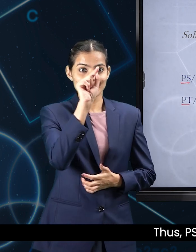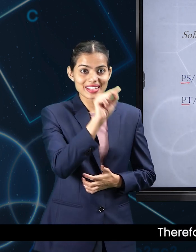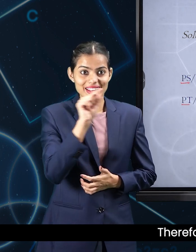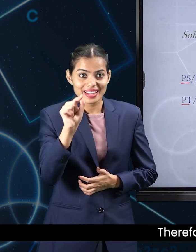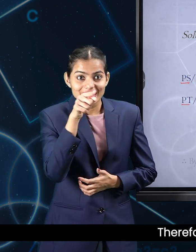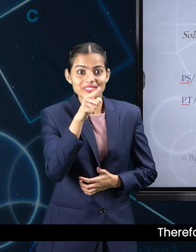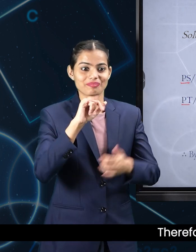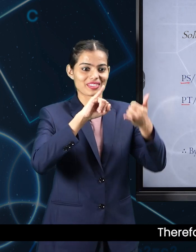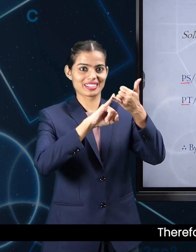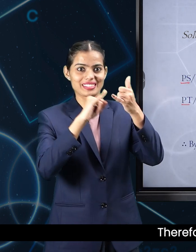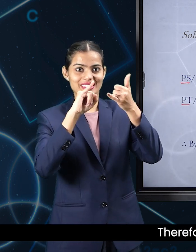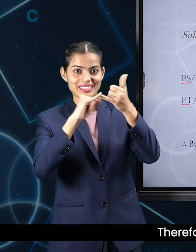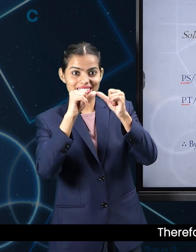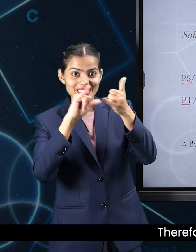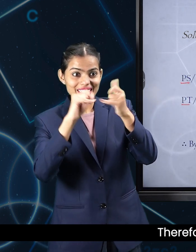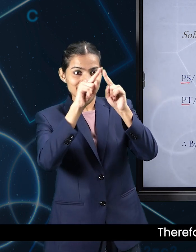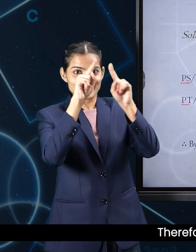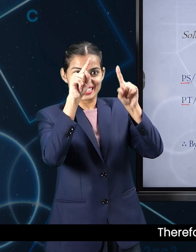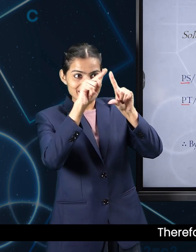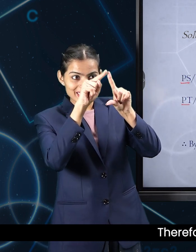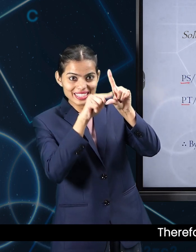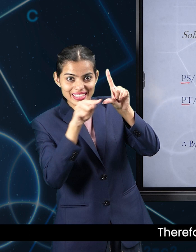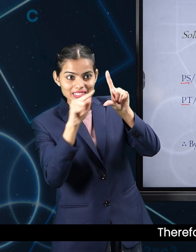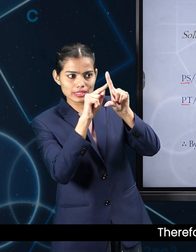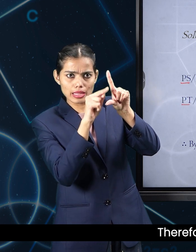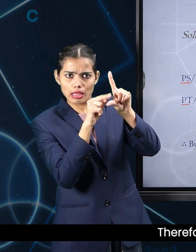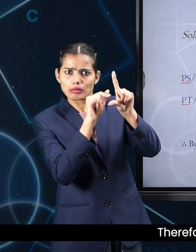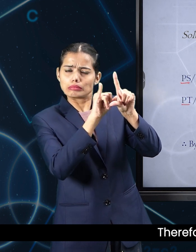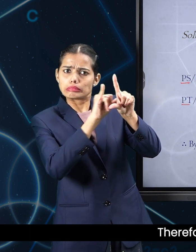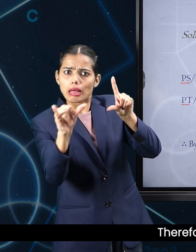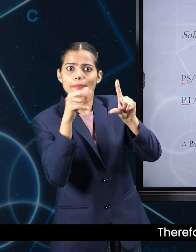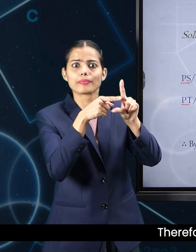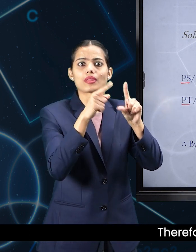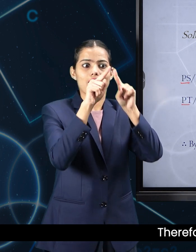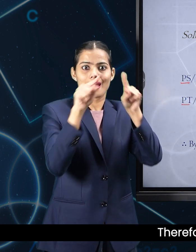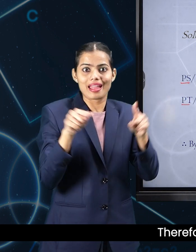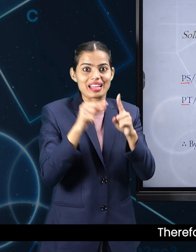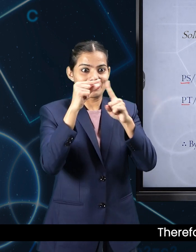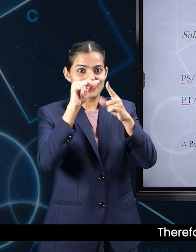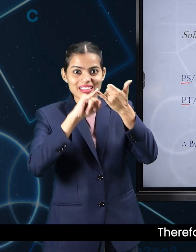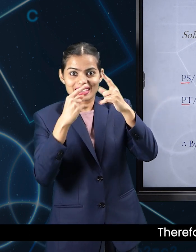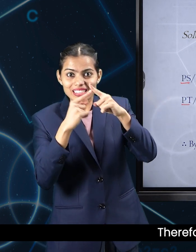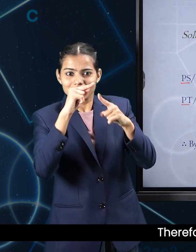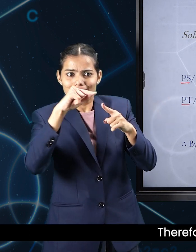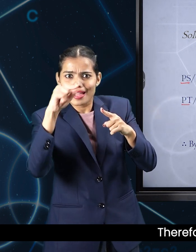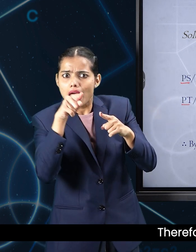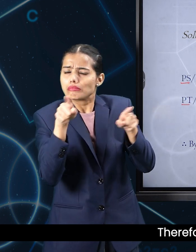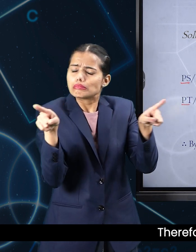Therefore, by side angle side similarity, triangle P s t similar to triangle